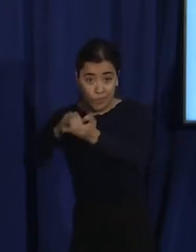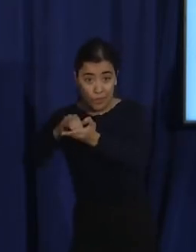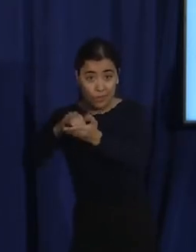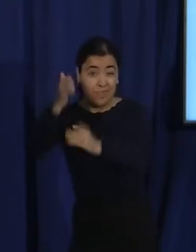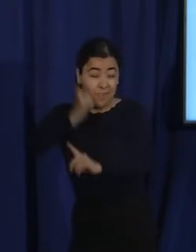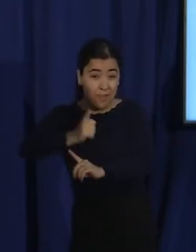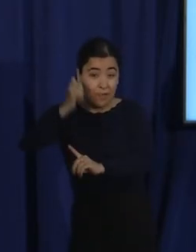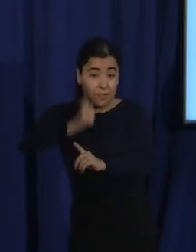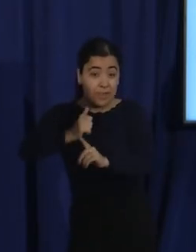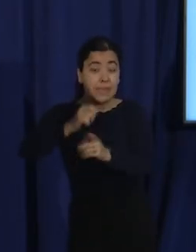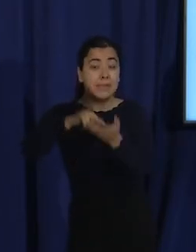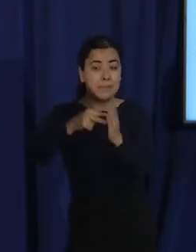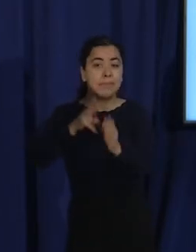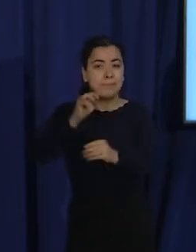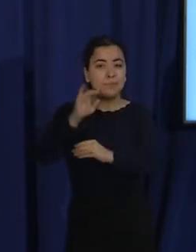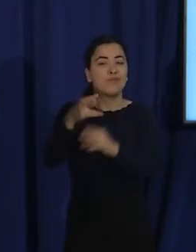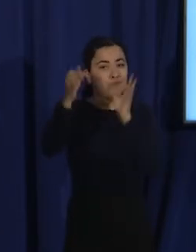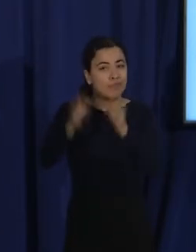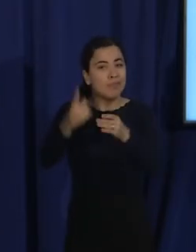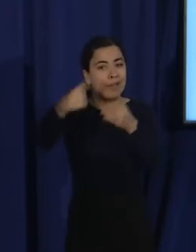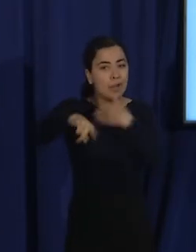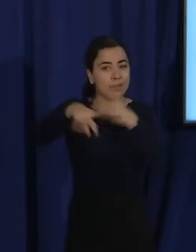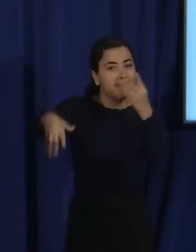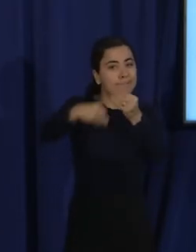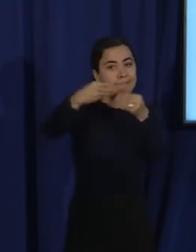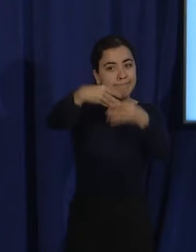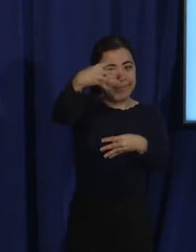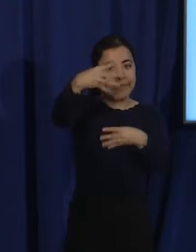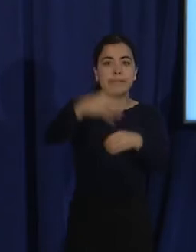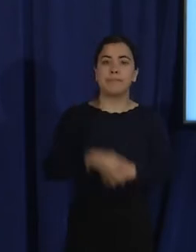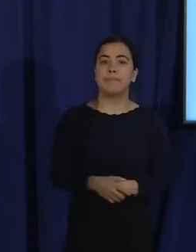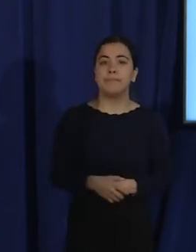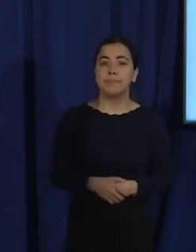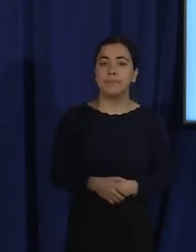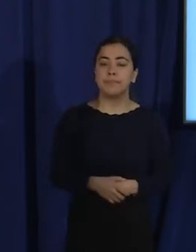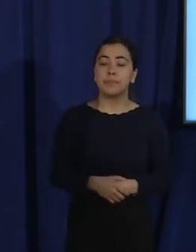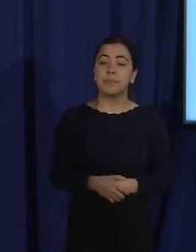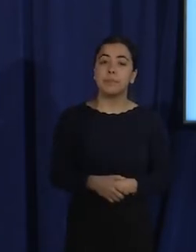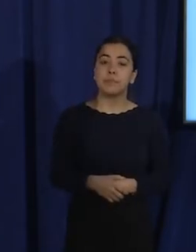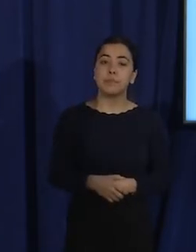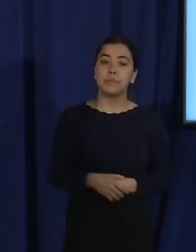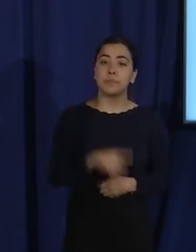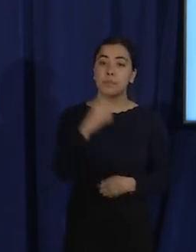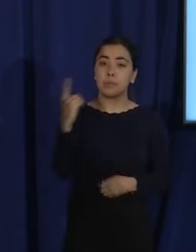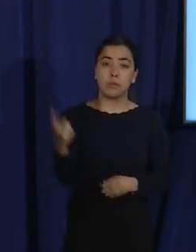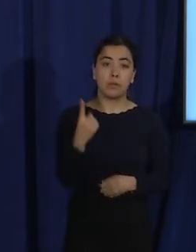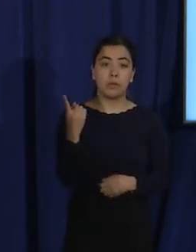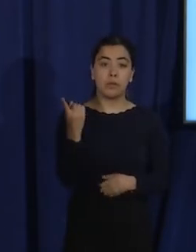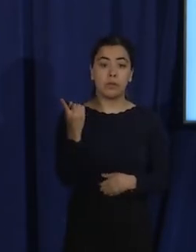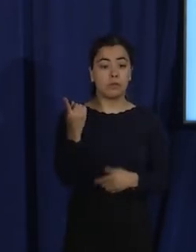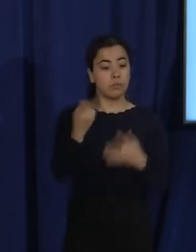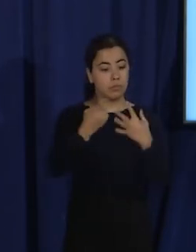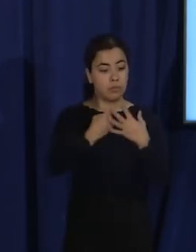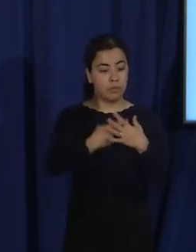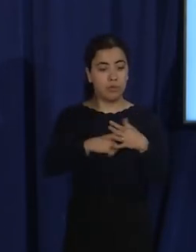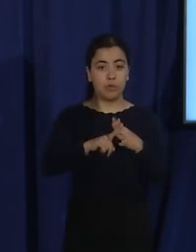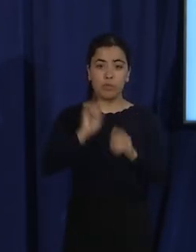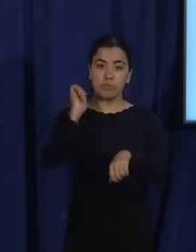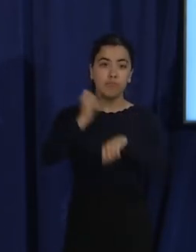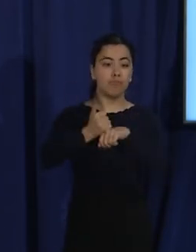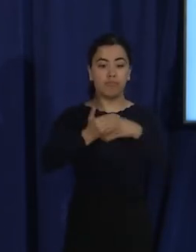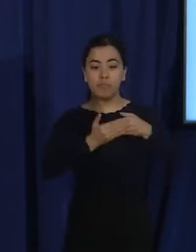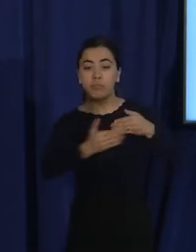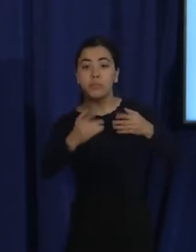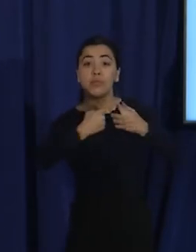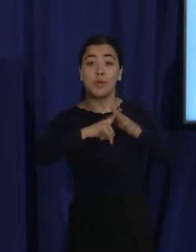the list next week. As always, the implementation goes into place on Friday.